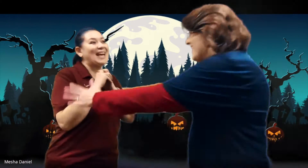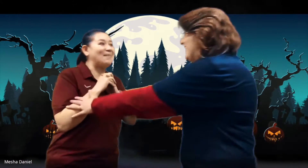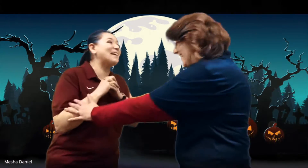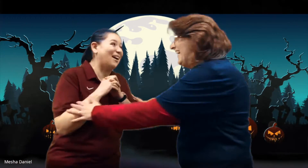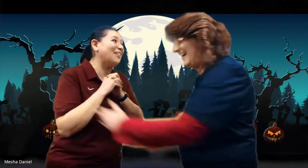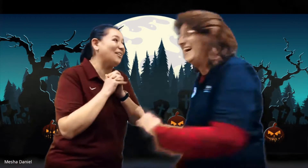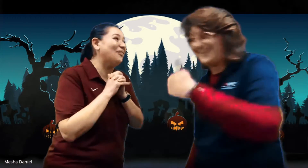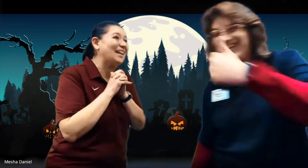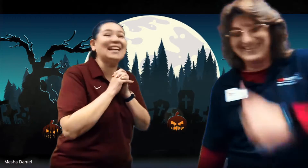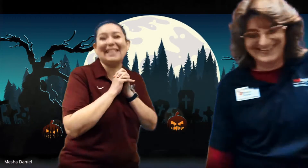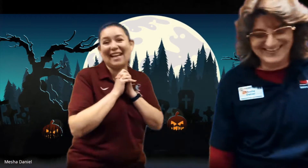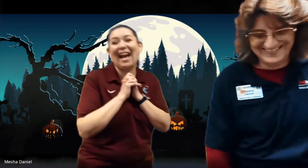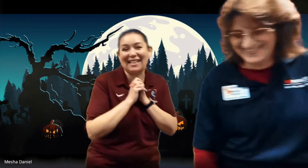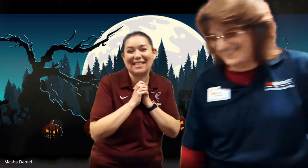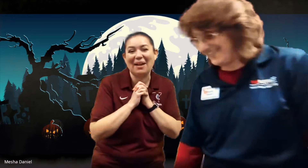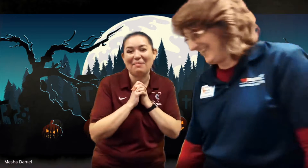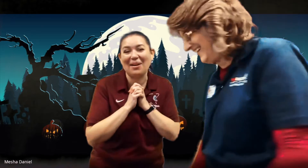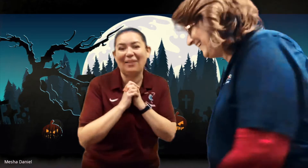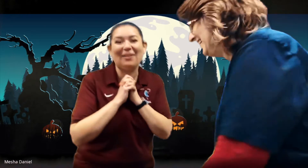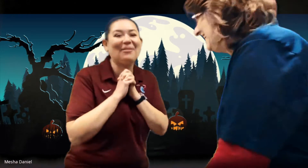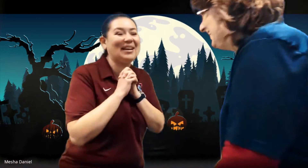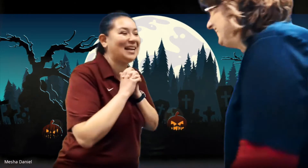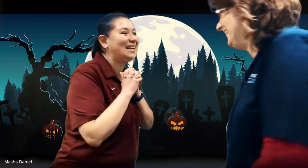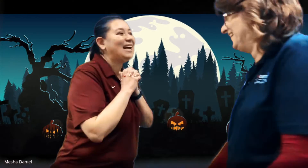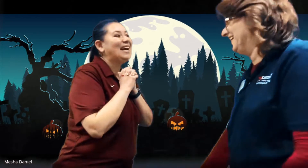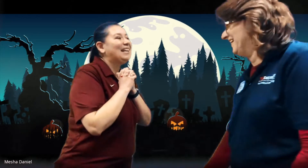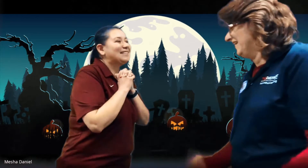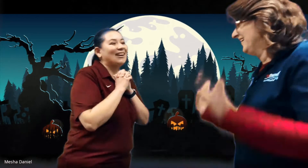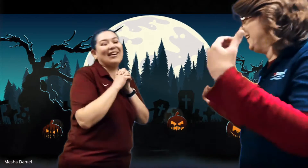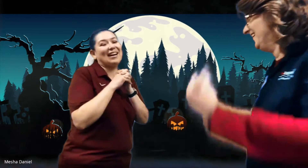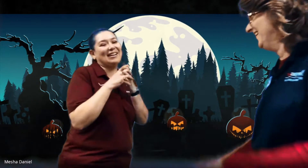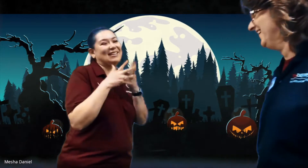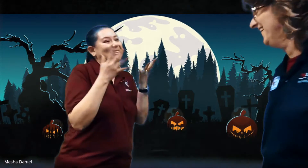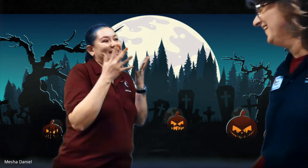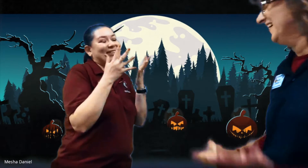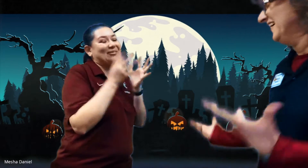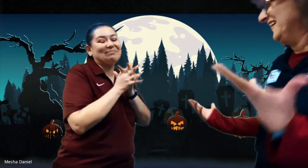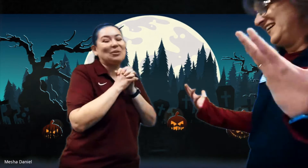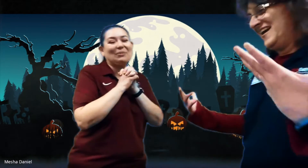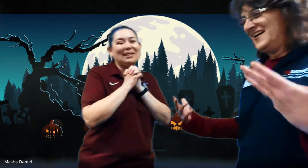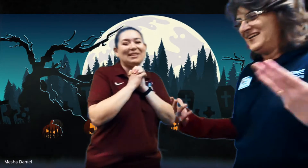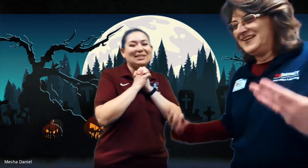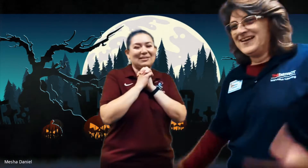happy Halloween yes happy Halloween so and you know